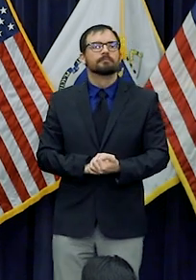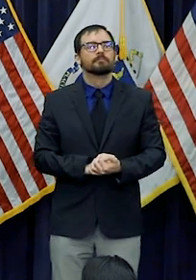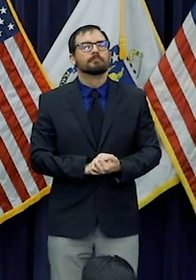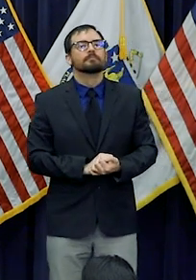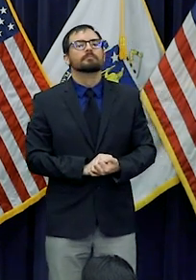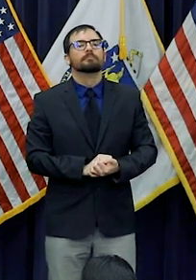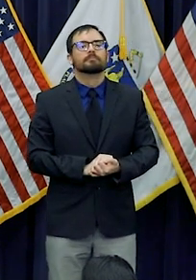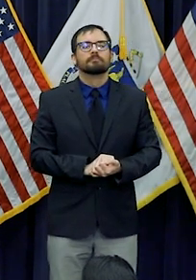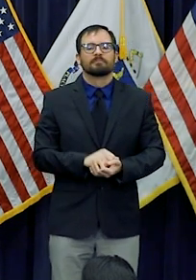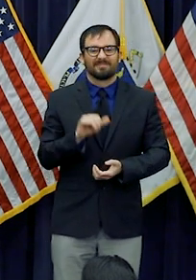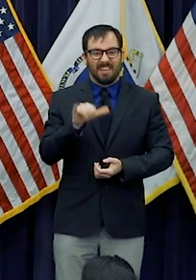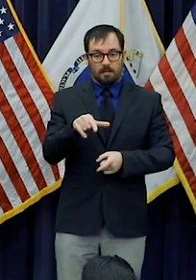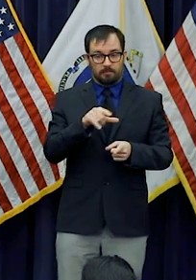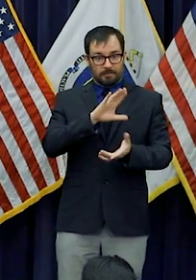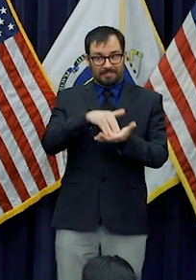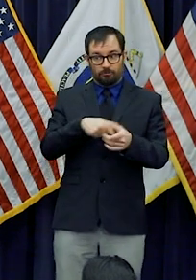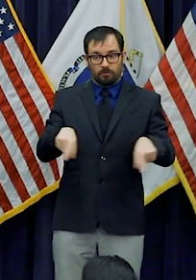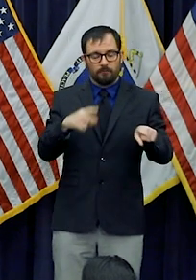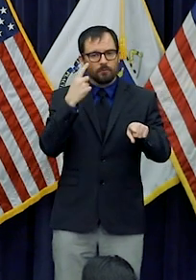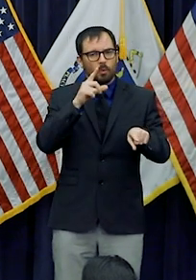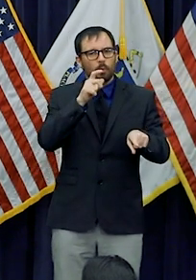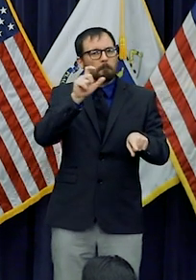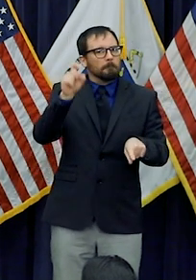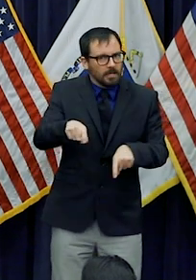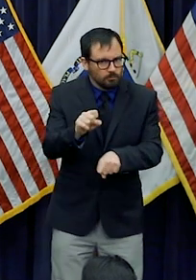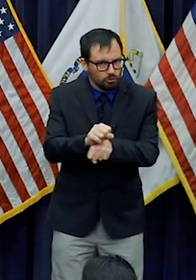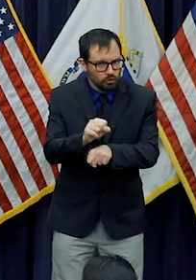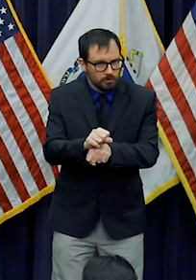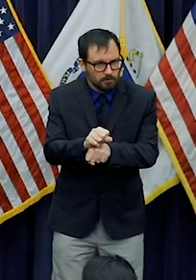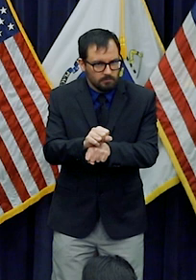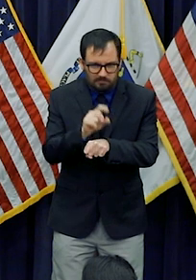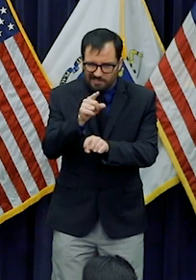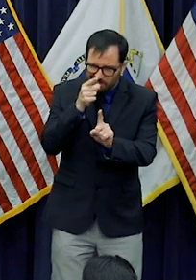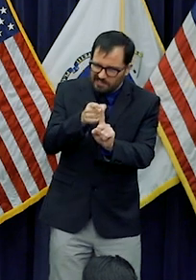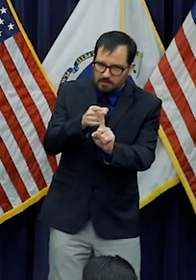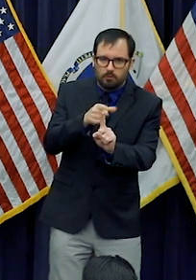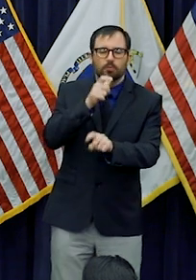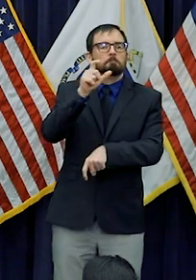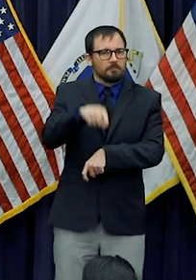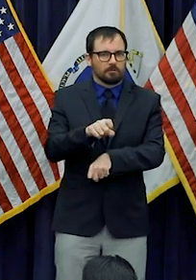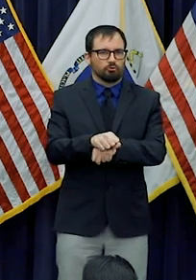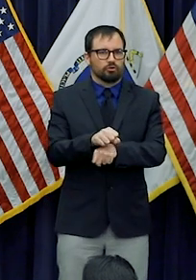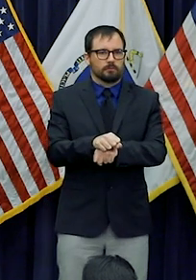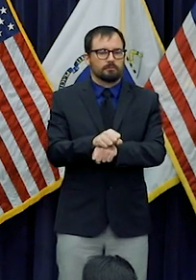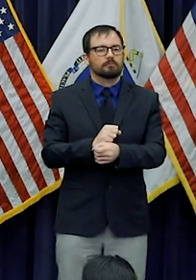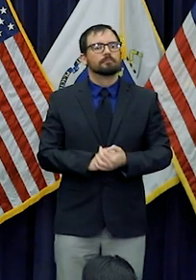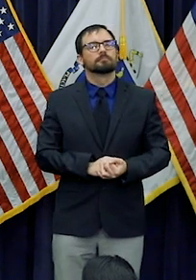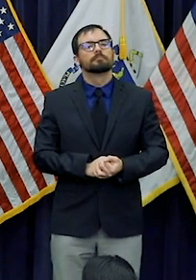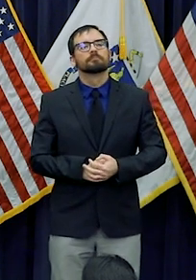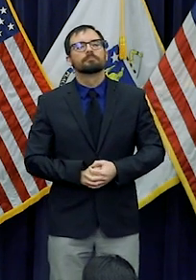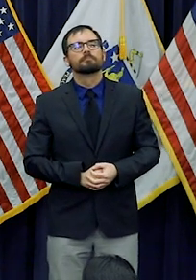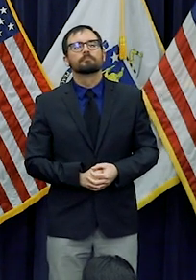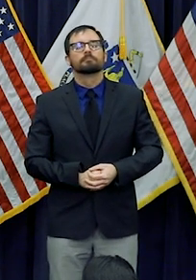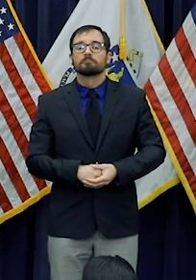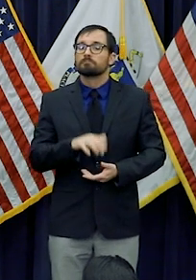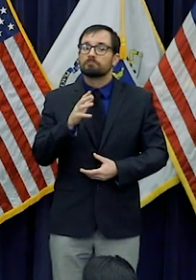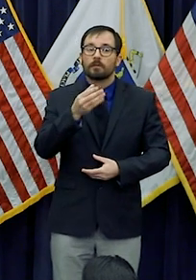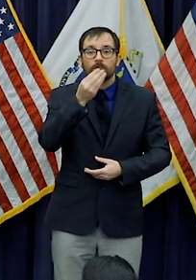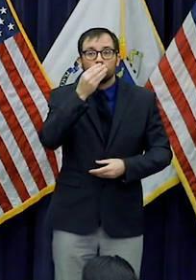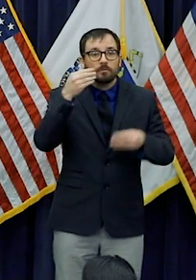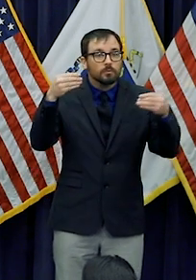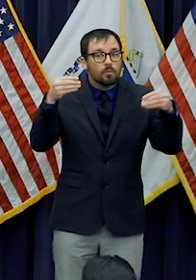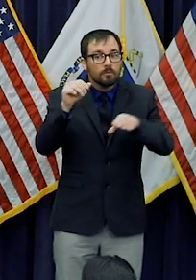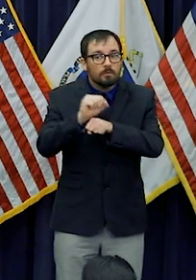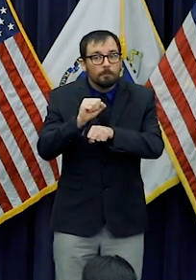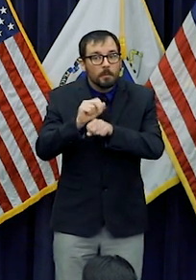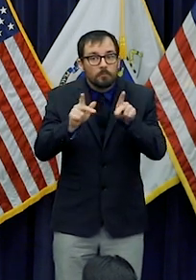medical professionals, this will include critical service workers like grocery store employees. As of Friday, we had over